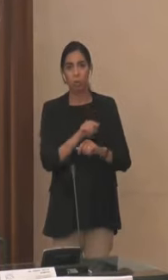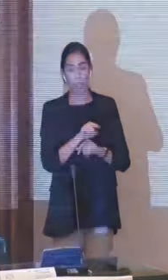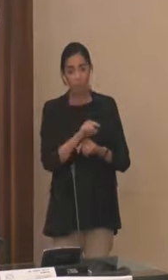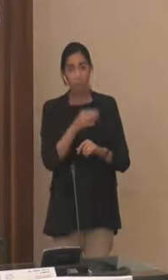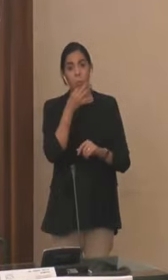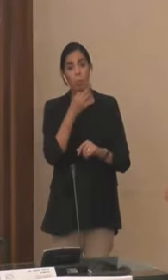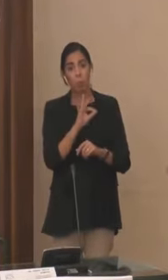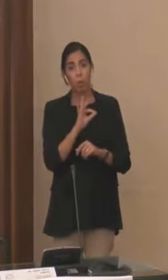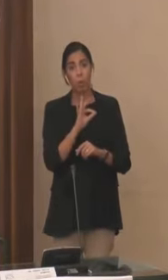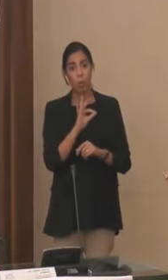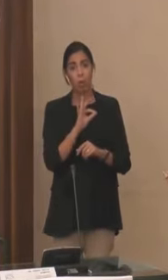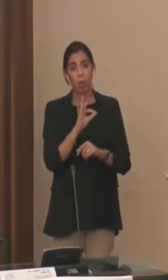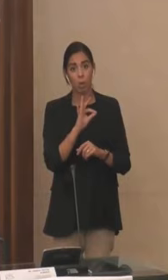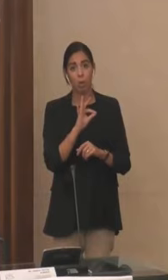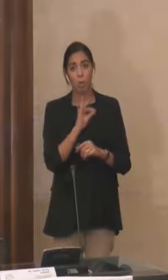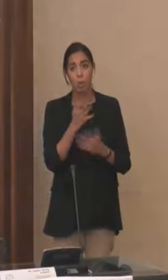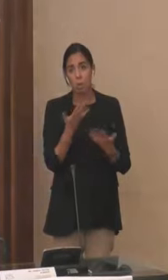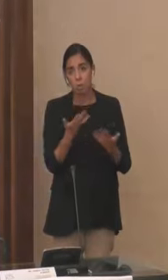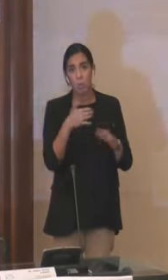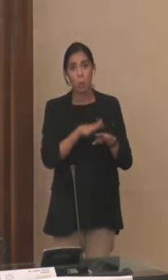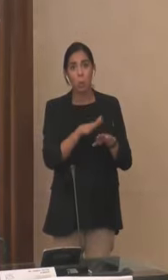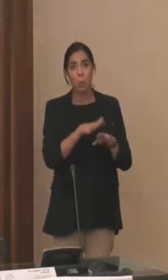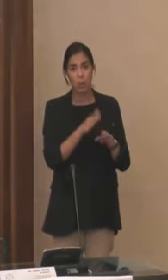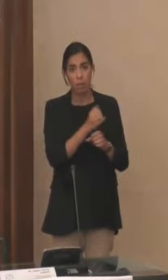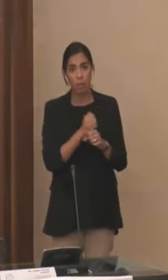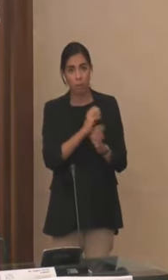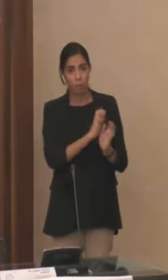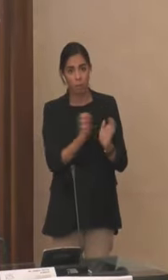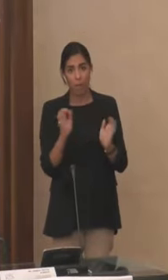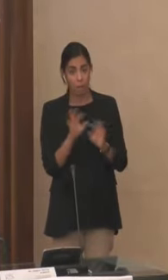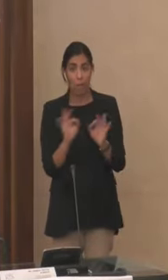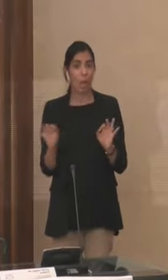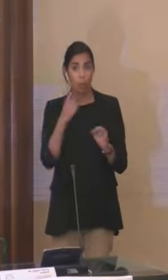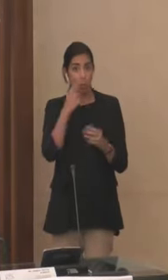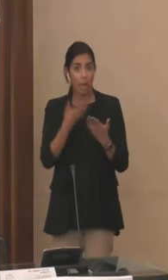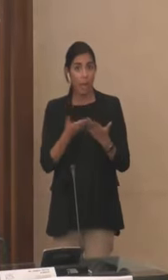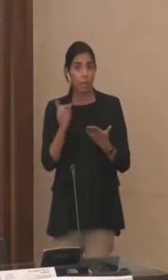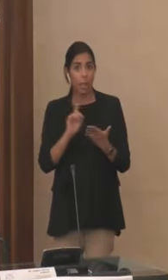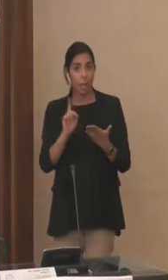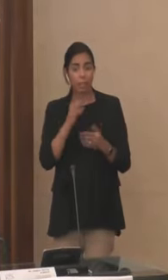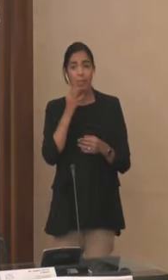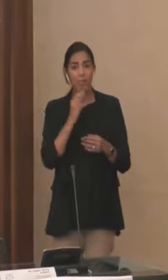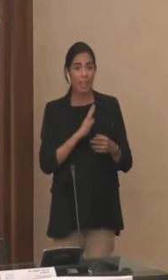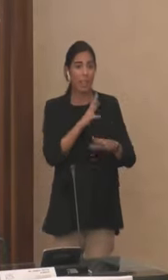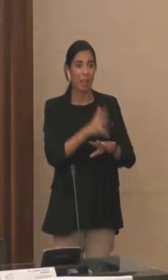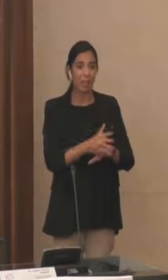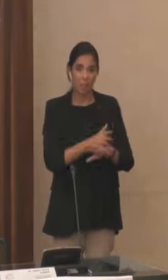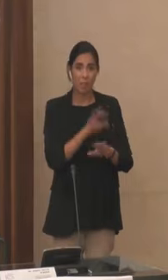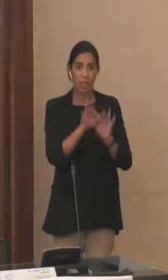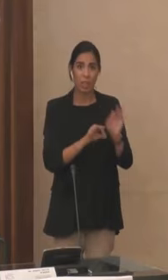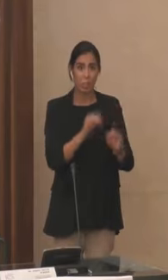goods. So early intervention is so important, but most important is